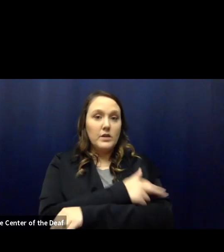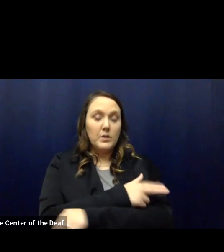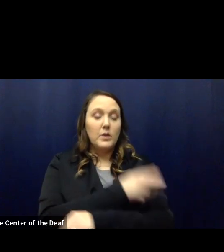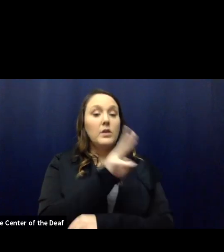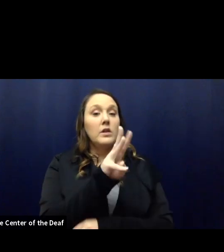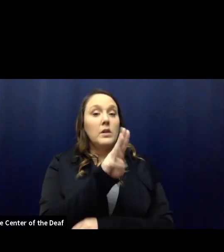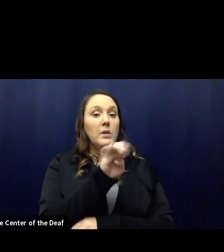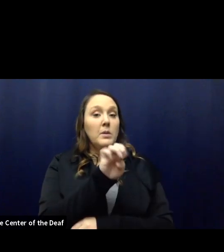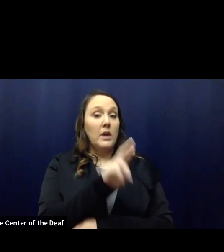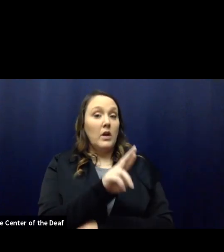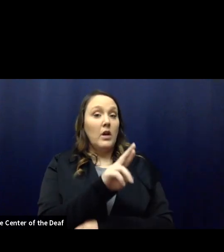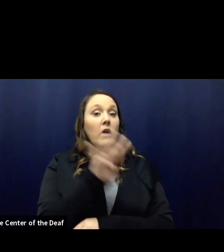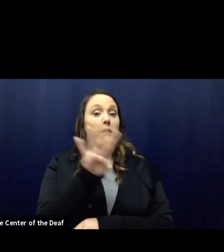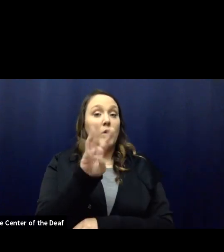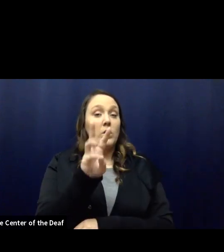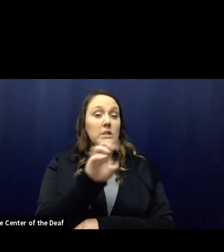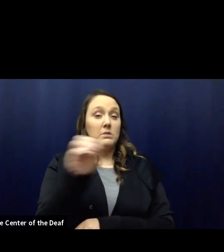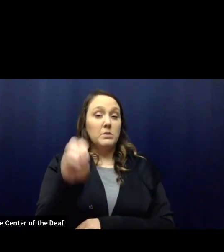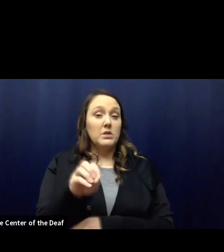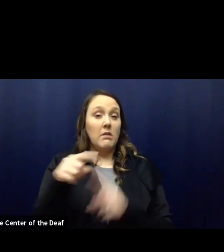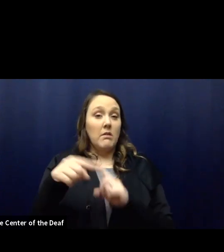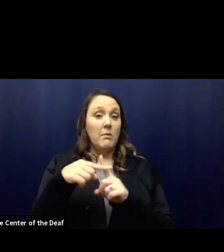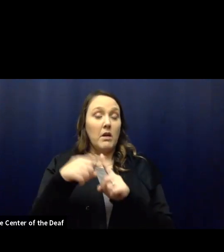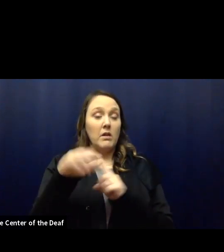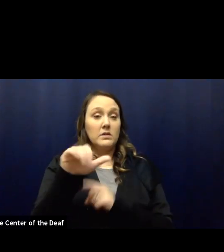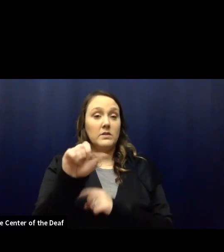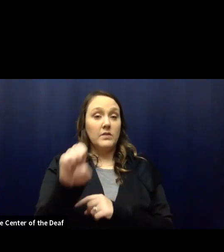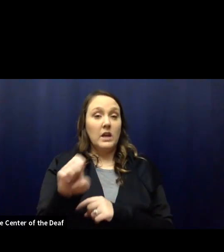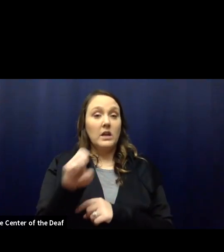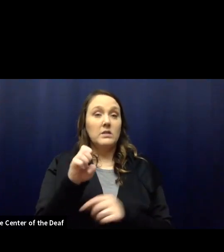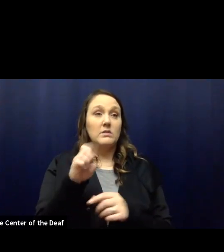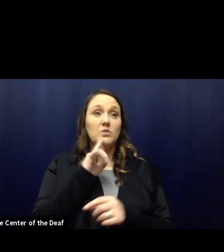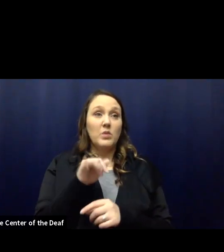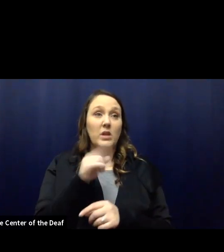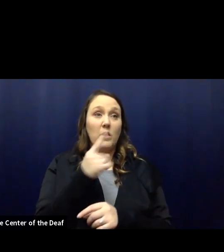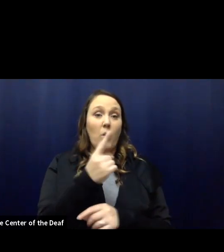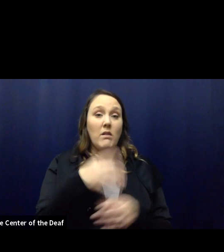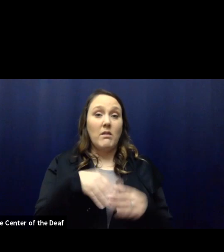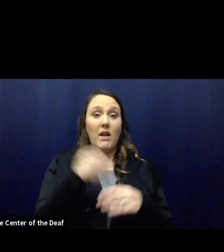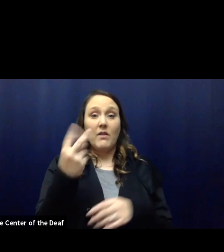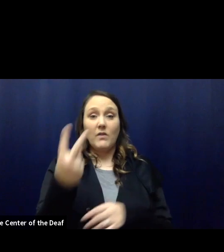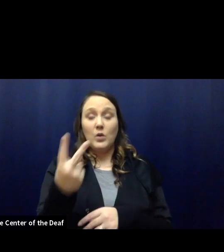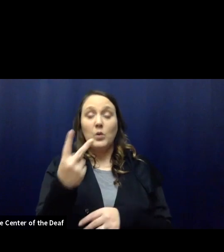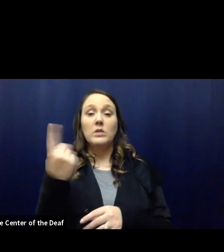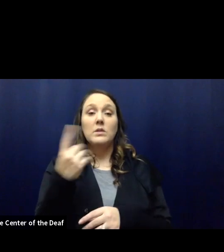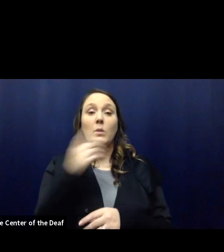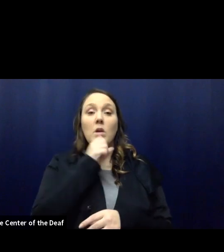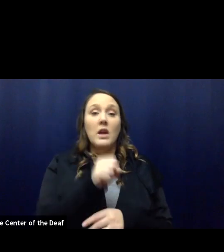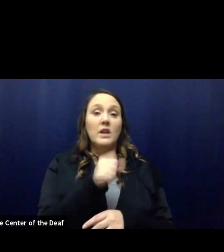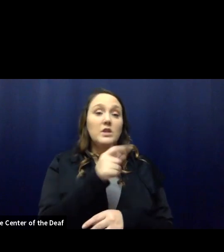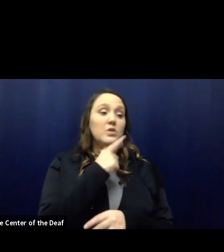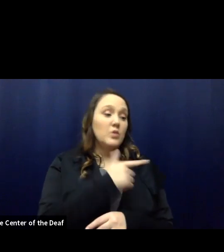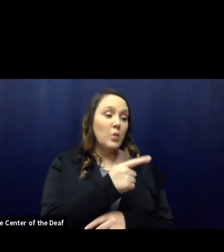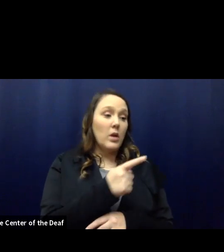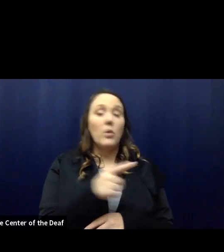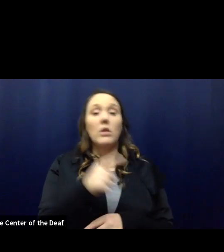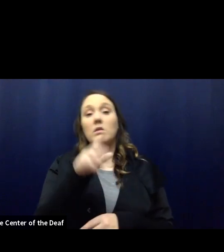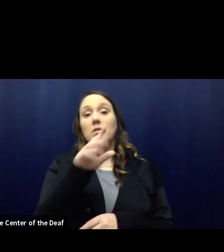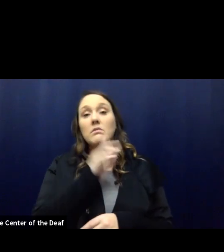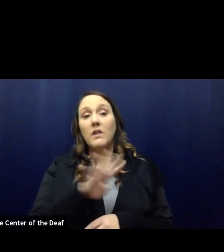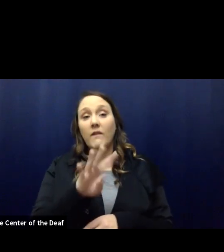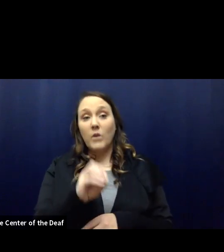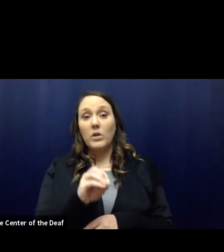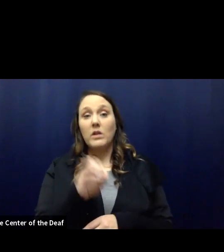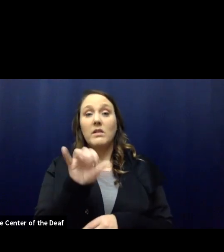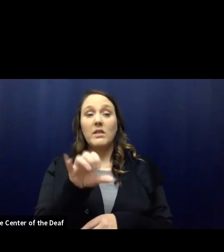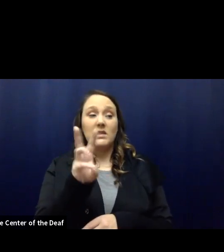WBIR, 46% of our positive cases, nearly 1 in 2, is someone aged 21 to 40. That's more than 600 people. What do